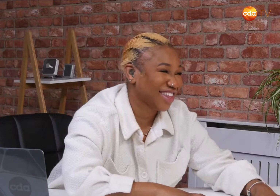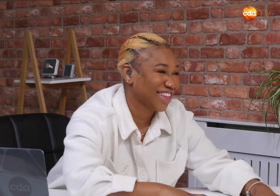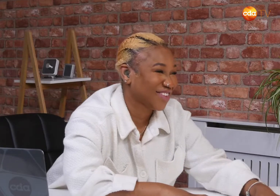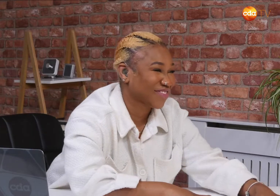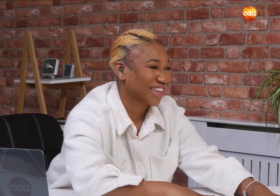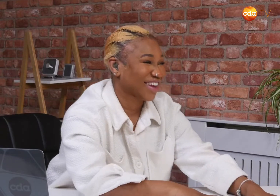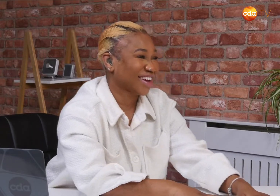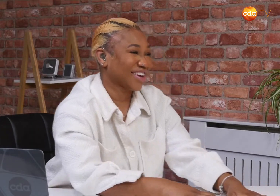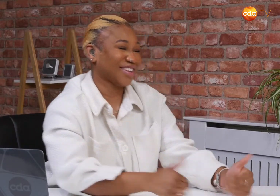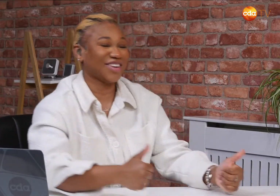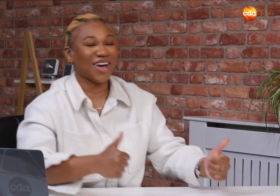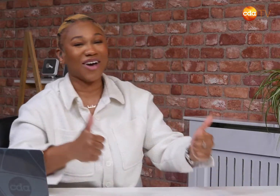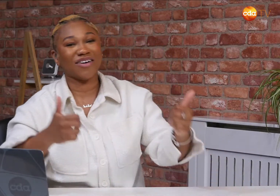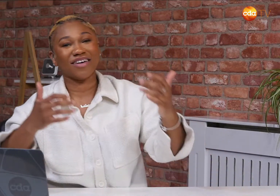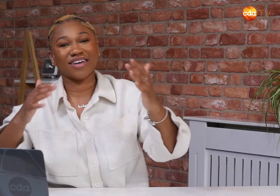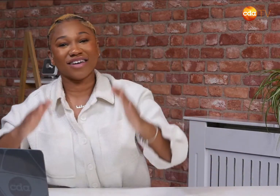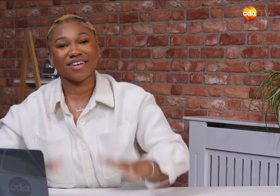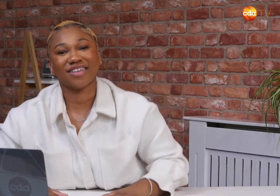you so much.